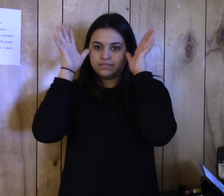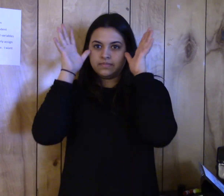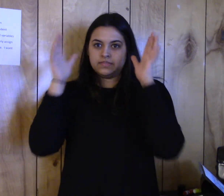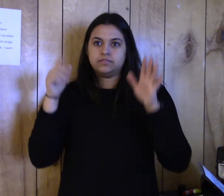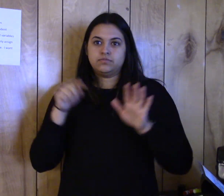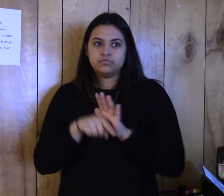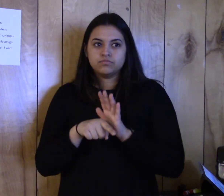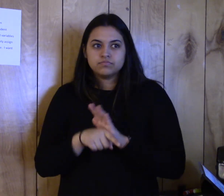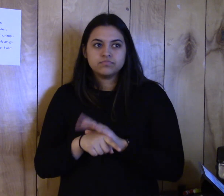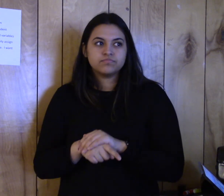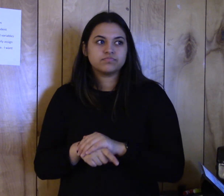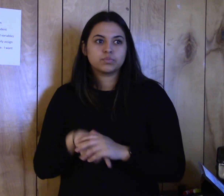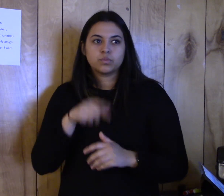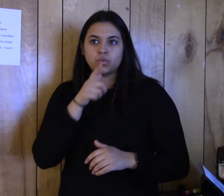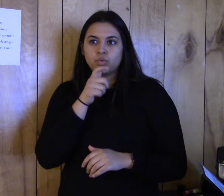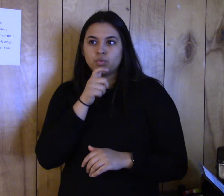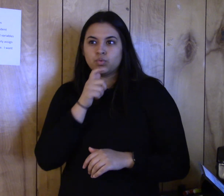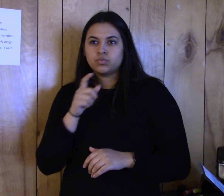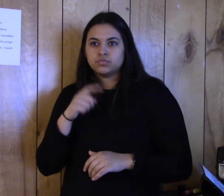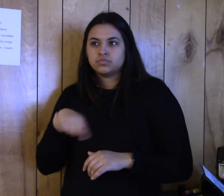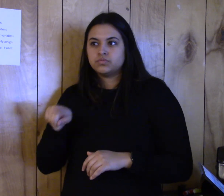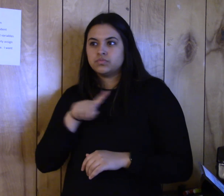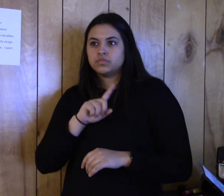Who in here has gone frog gigging before?